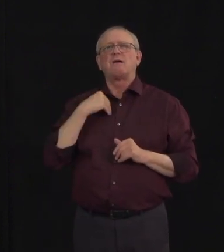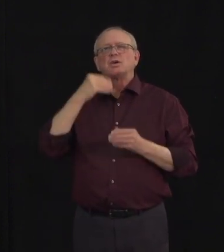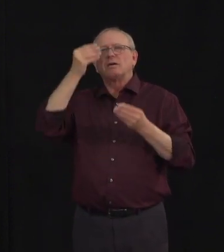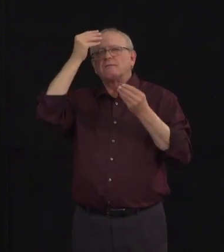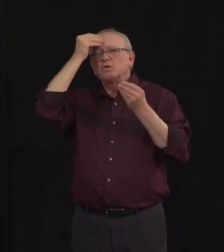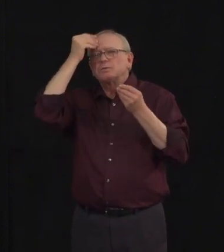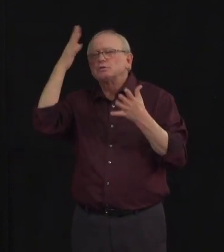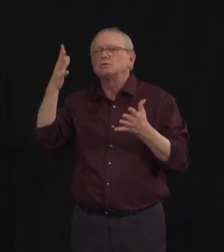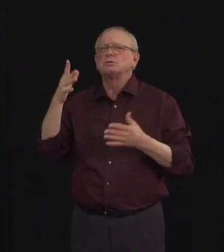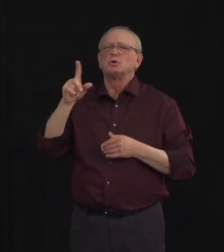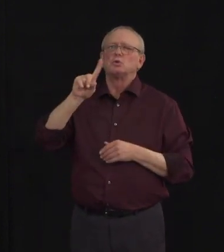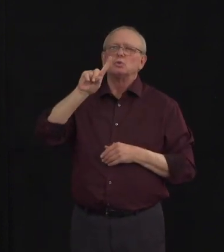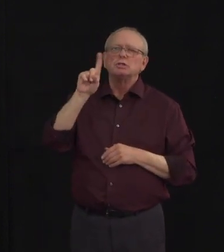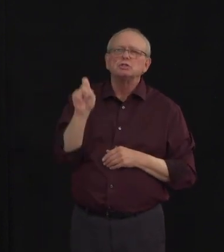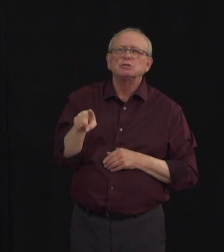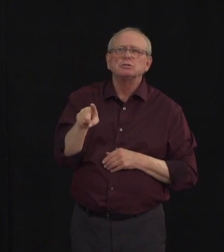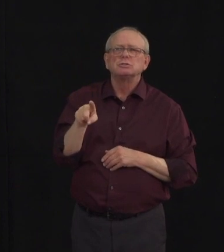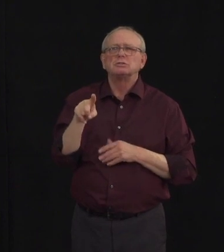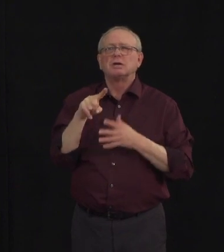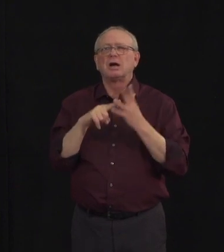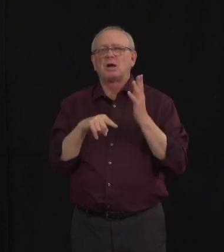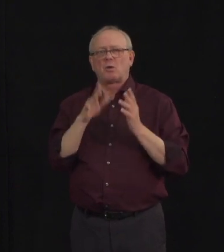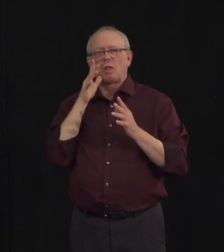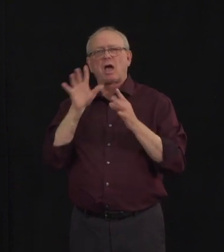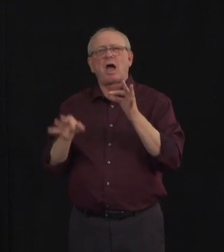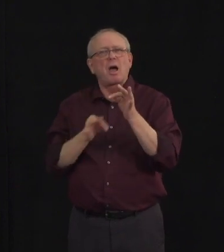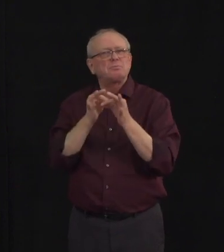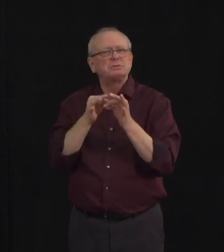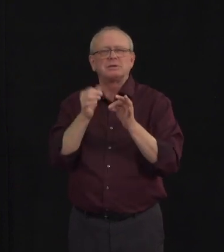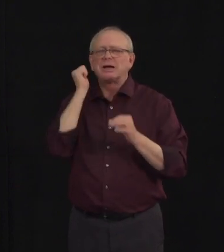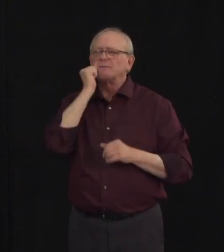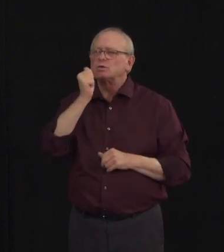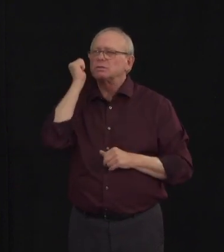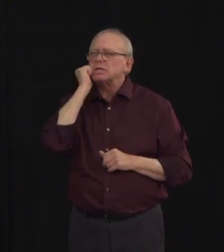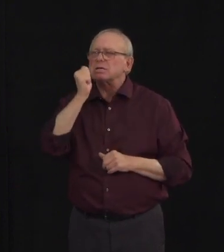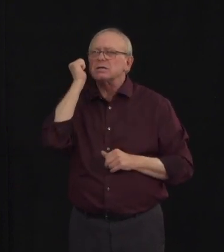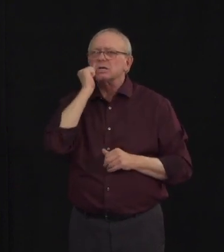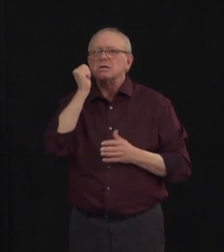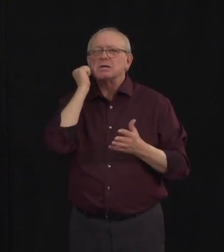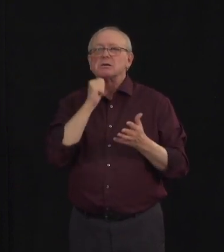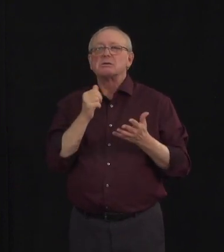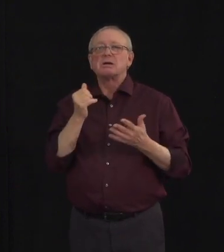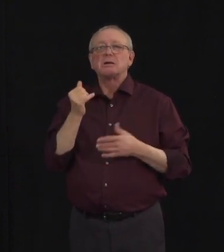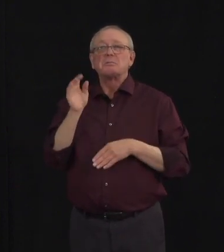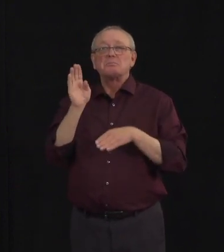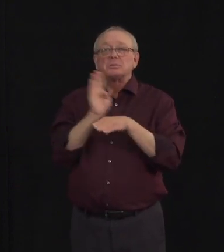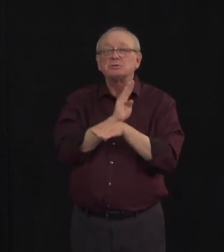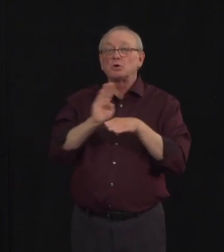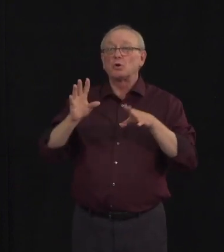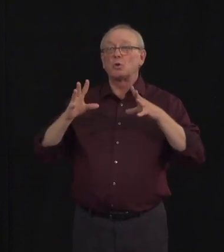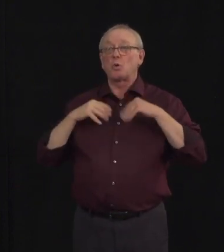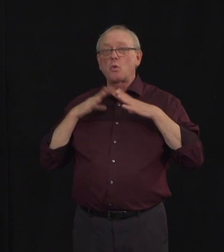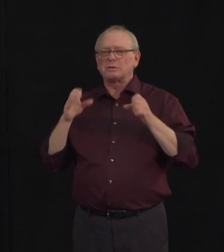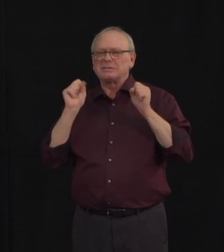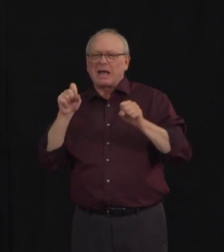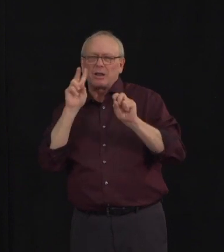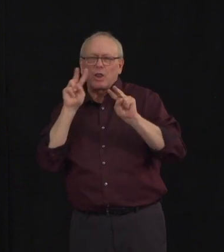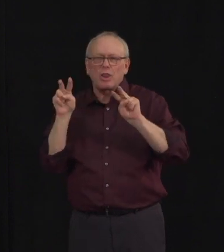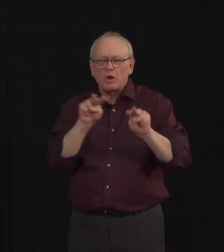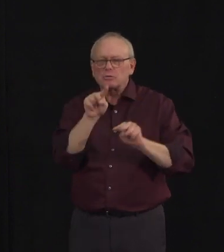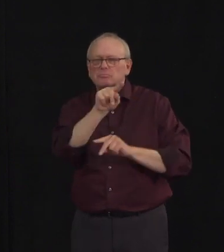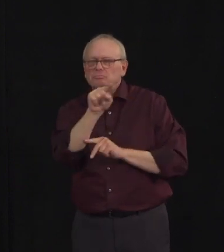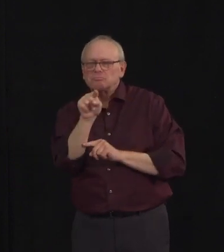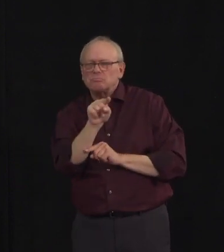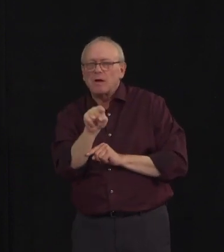businesses, businesses can look for that under the common asked questions section as well. Operator, could you please put through the next question?